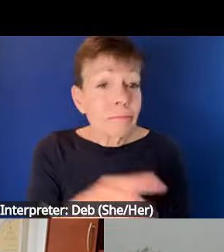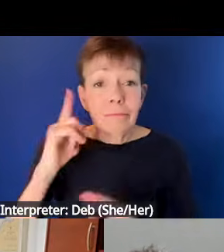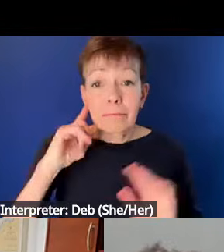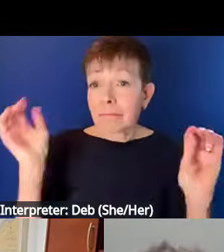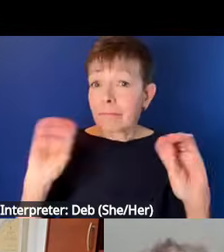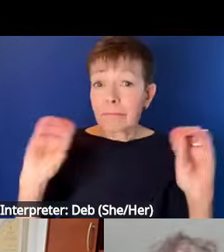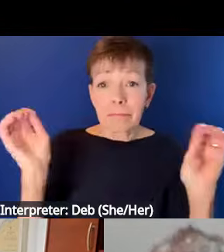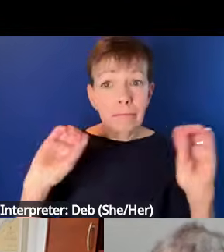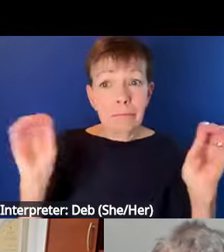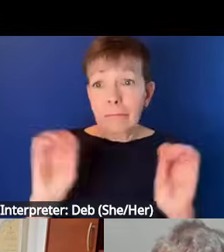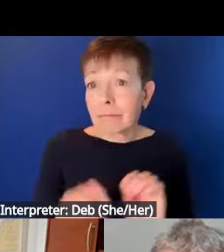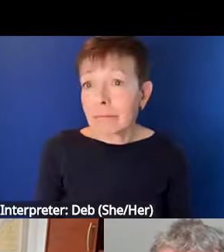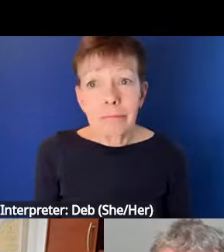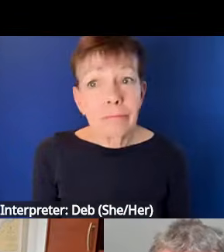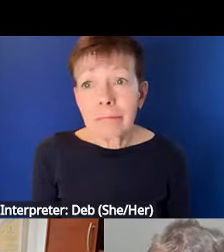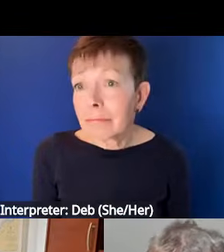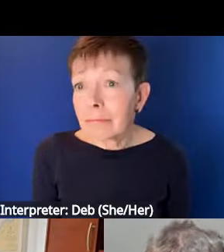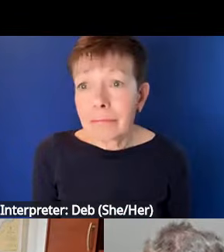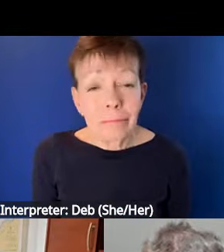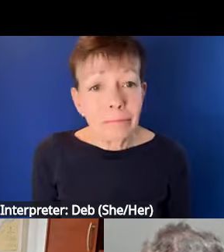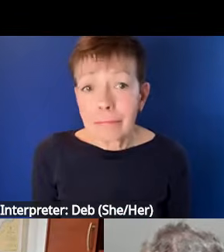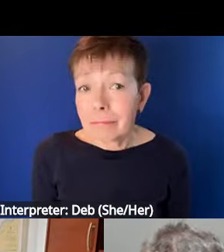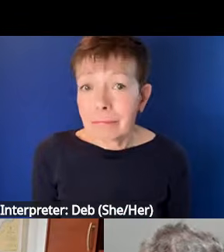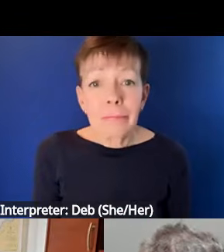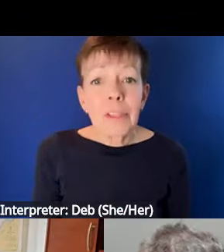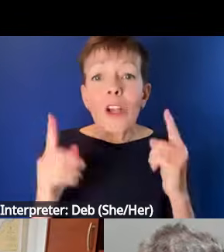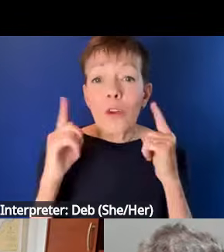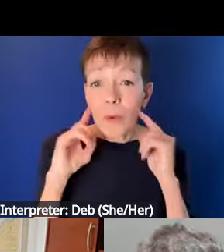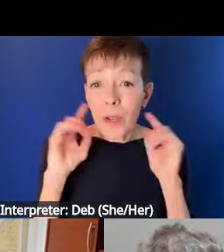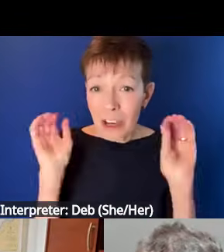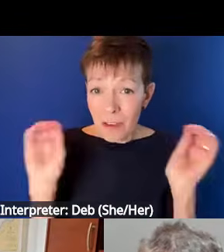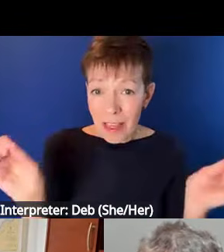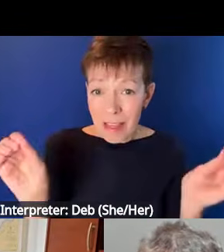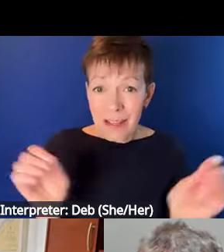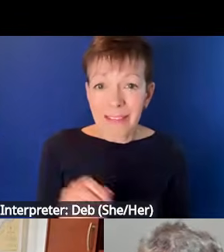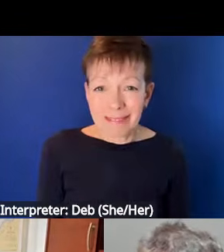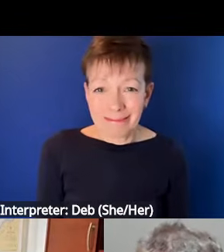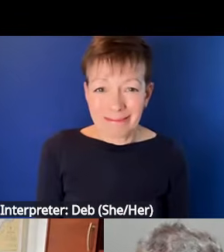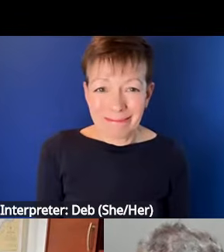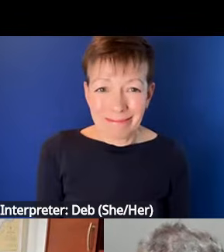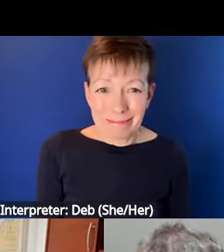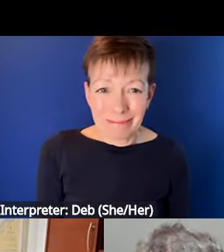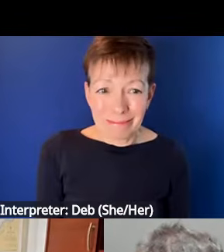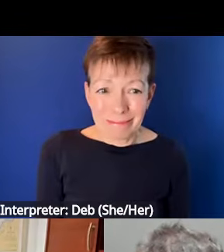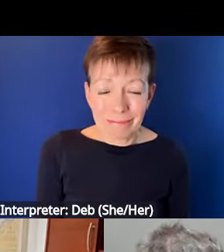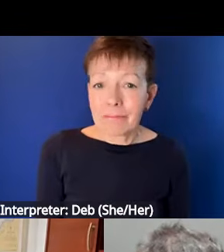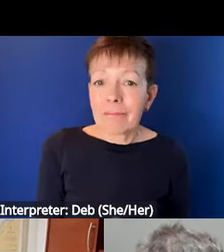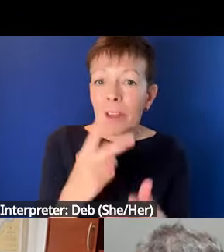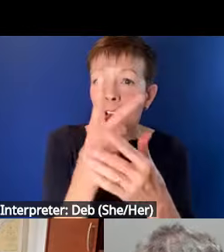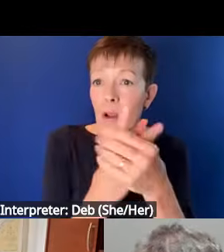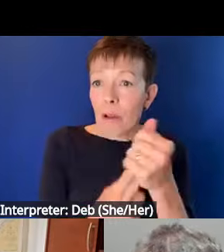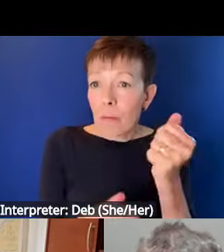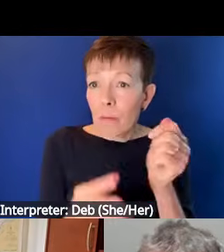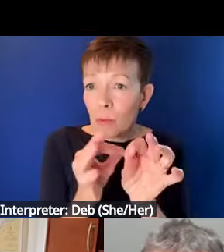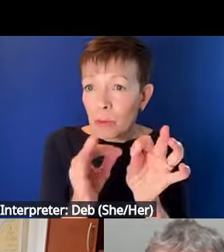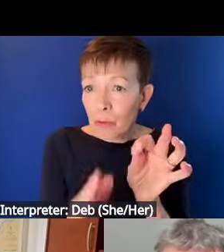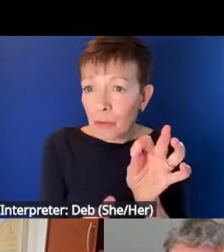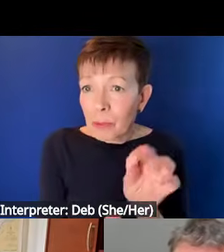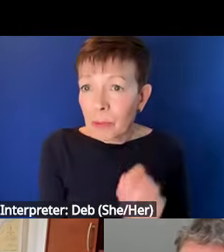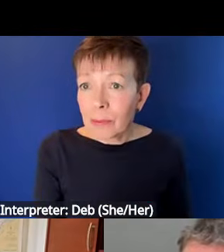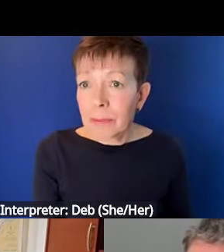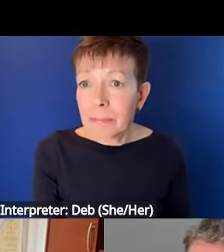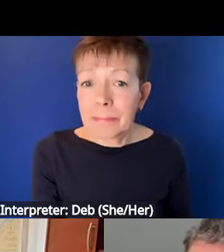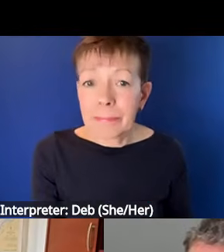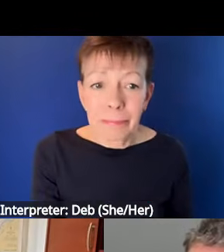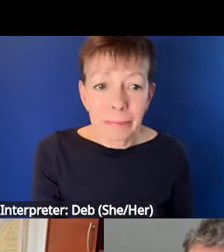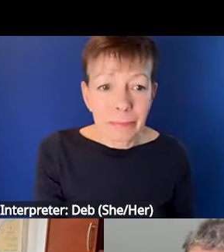to the April 20th, 2026 minutes? All right, singing, okay. Yeah,